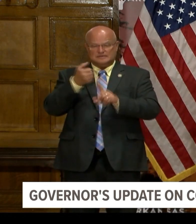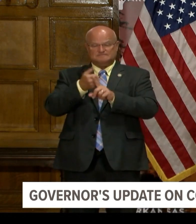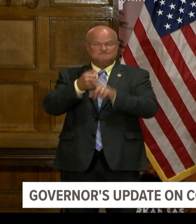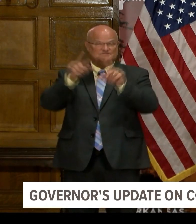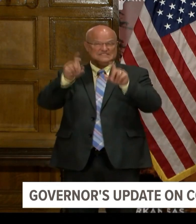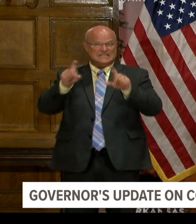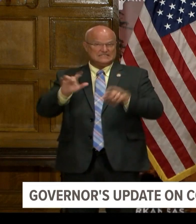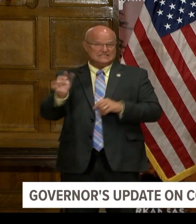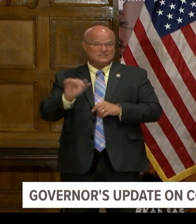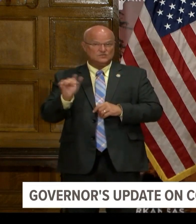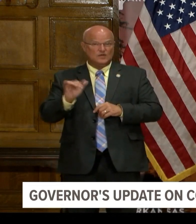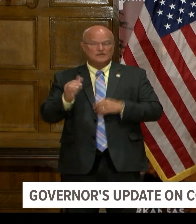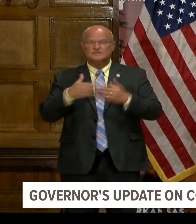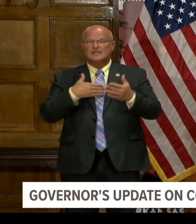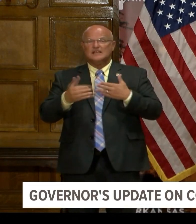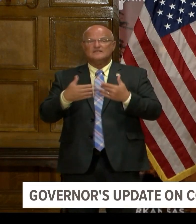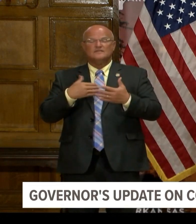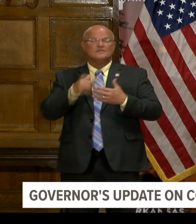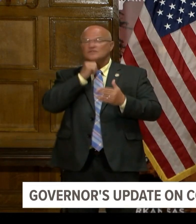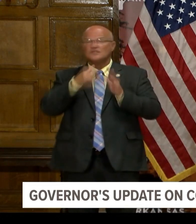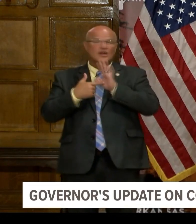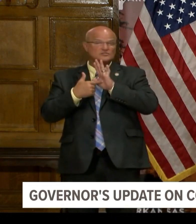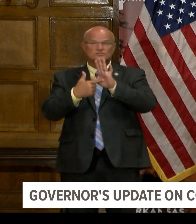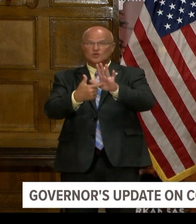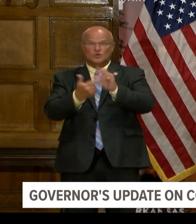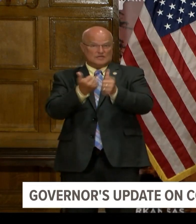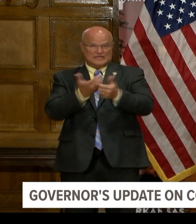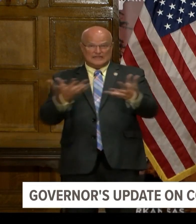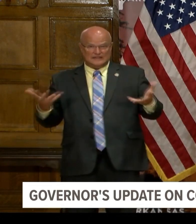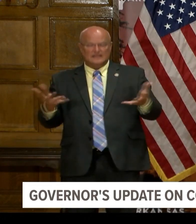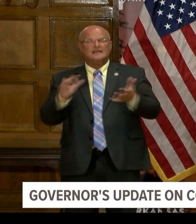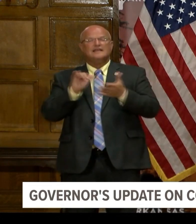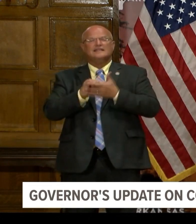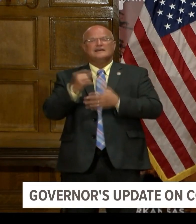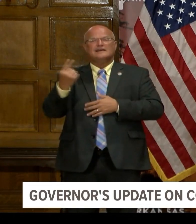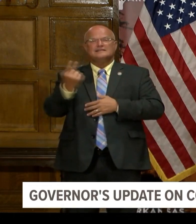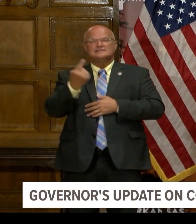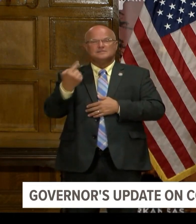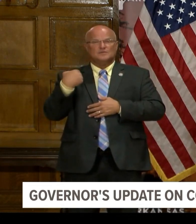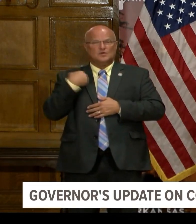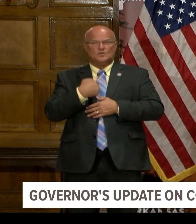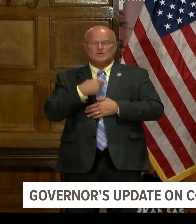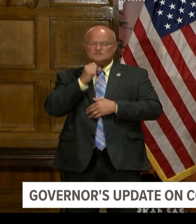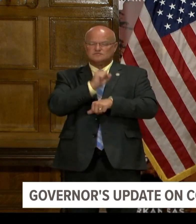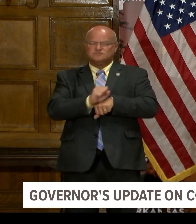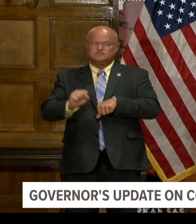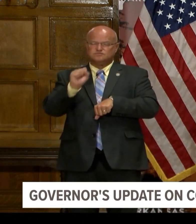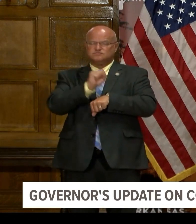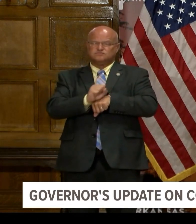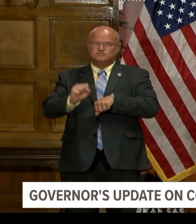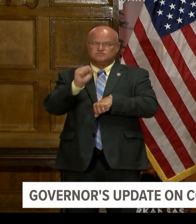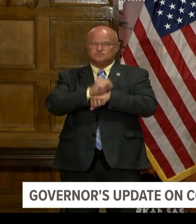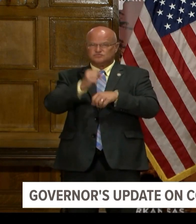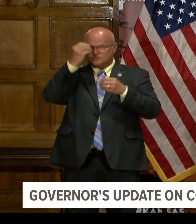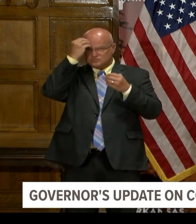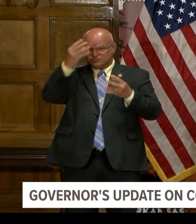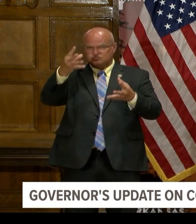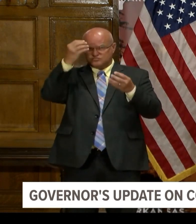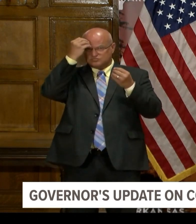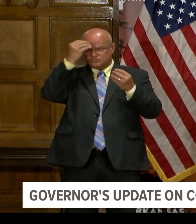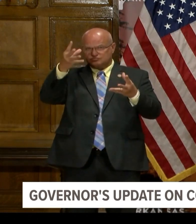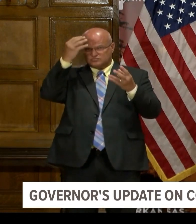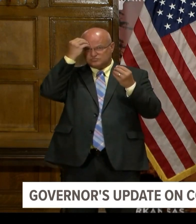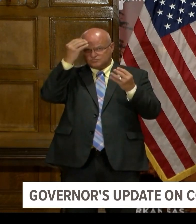as well, even though they're asymptomatic. That's something that we've hammered, that's been important to us in identifying